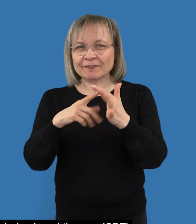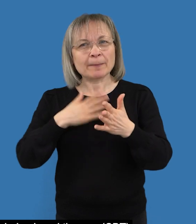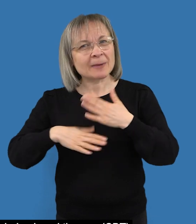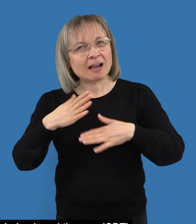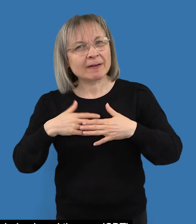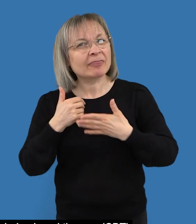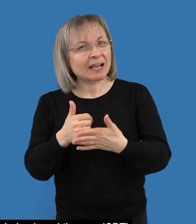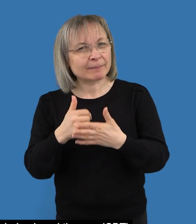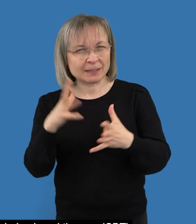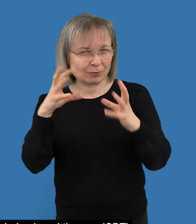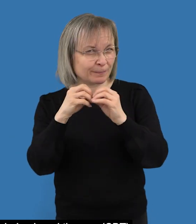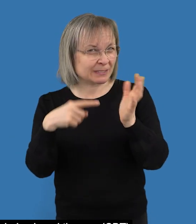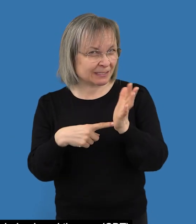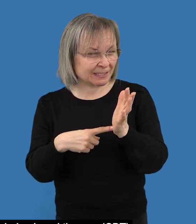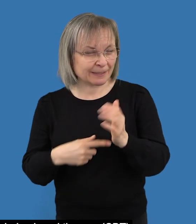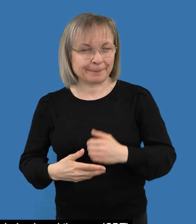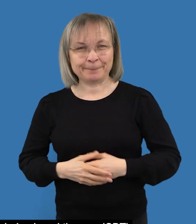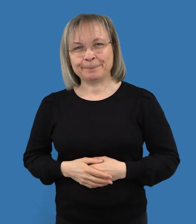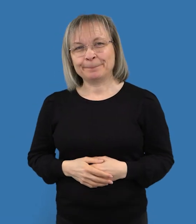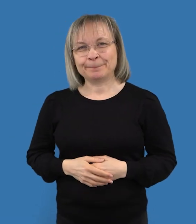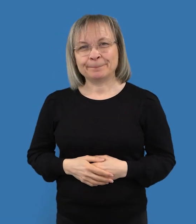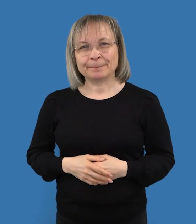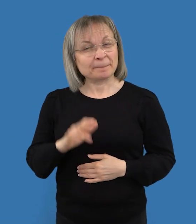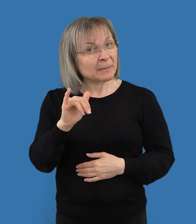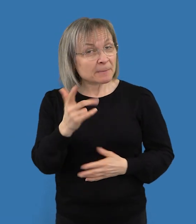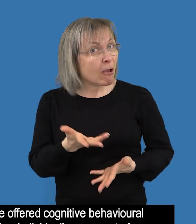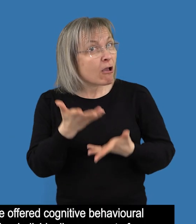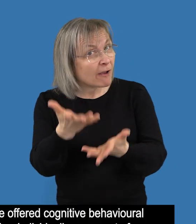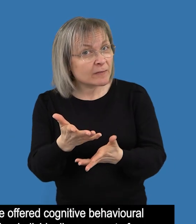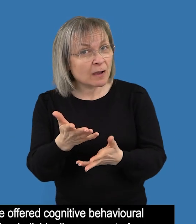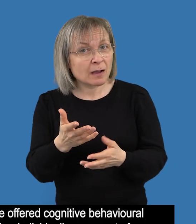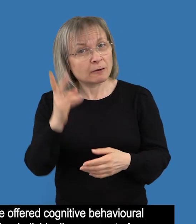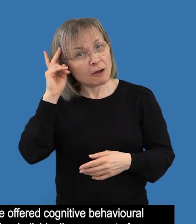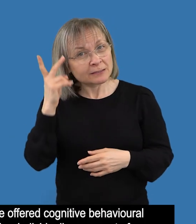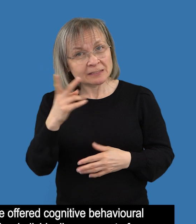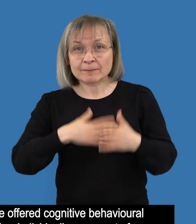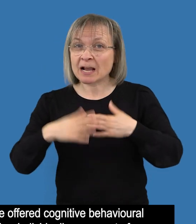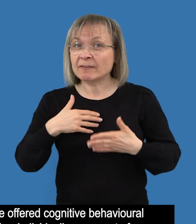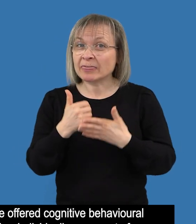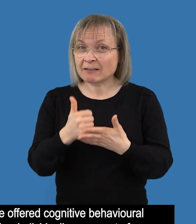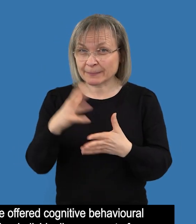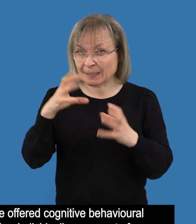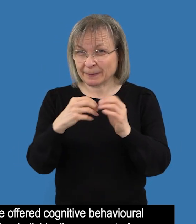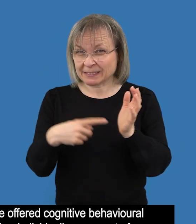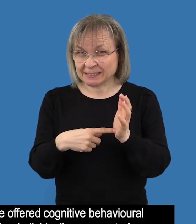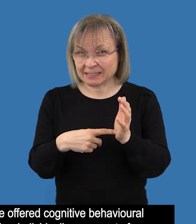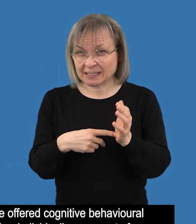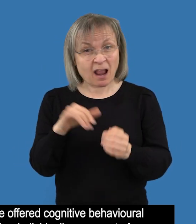Cognitive Behavioral Therapy, CBT. You might be offered cognitive behavioral